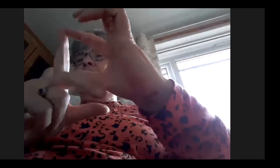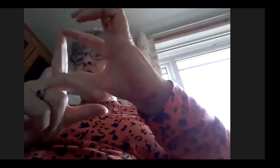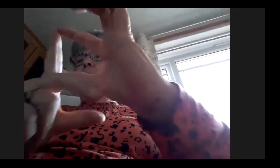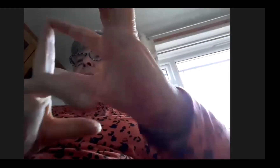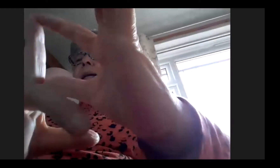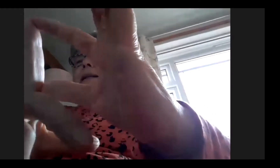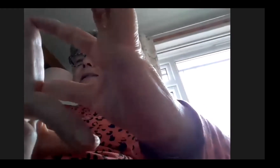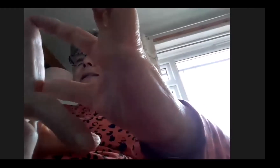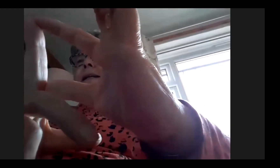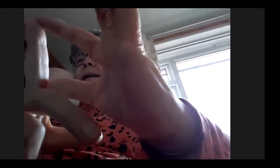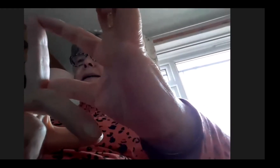up against it.